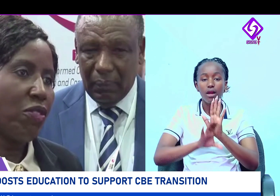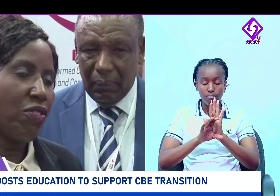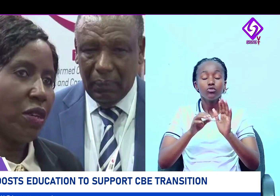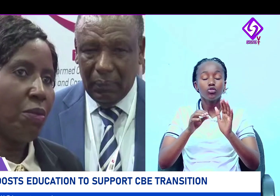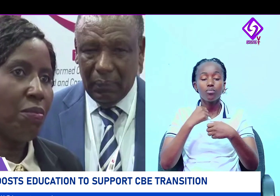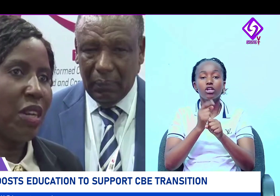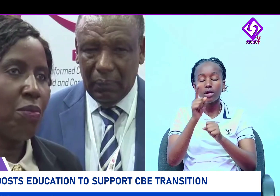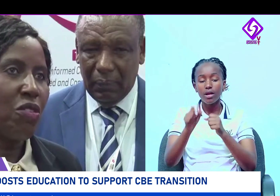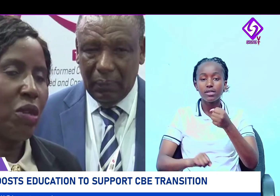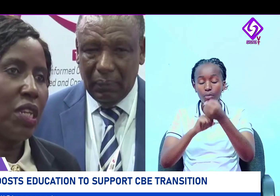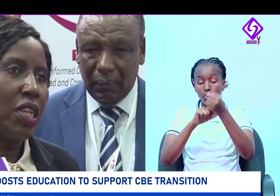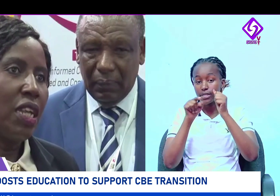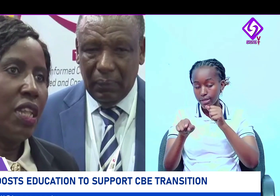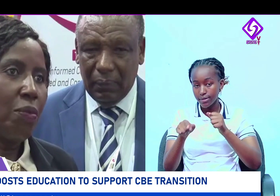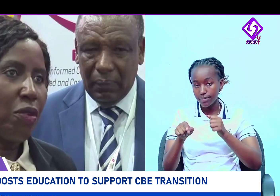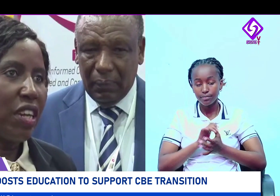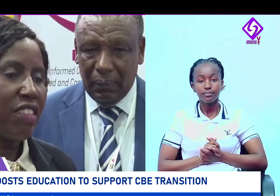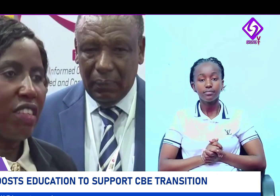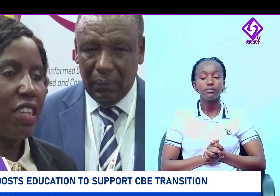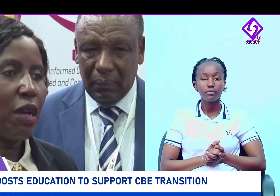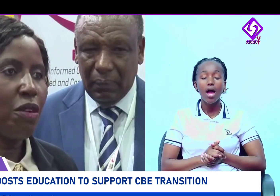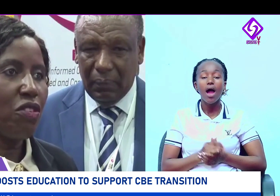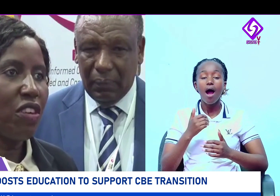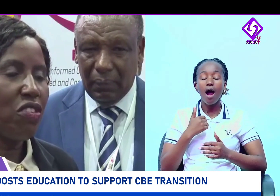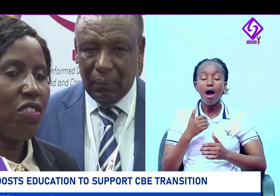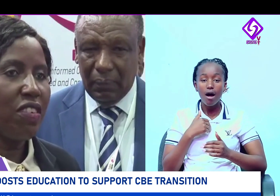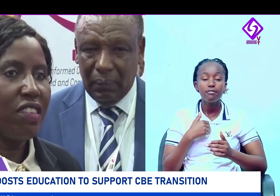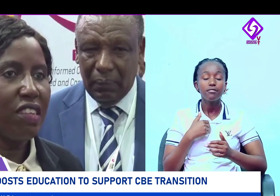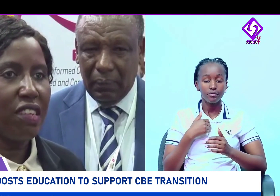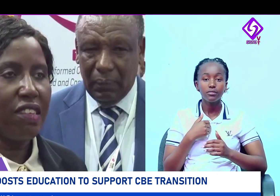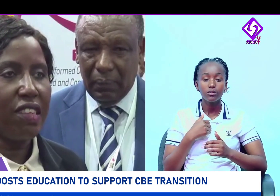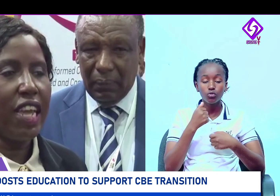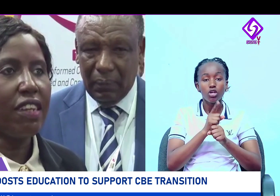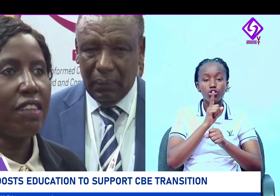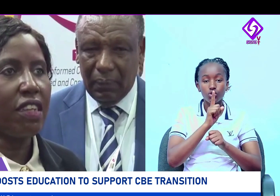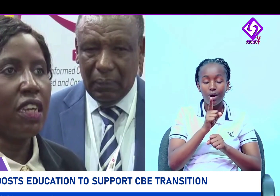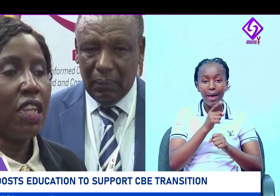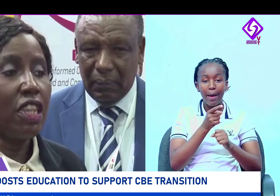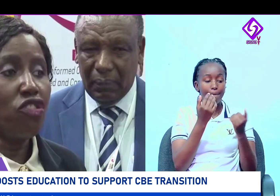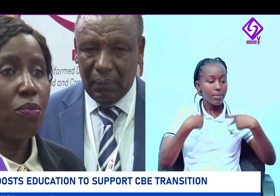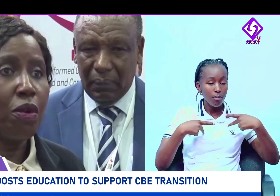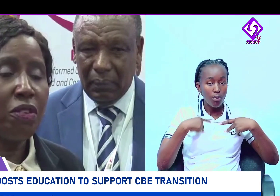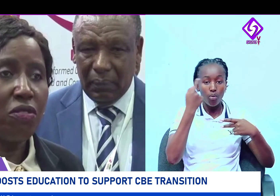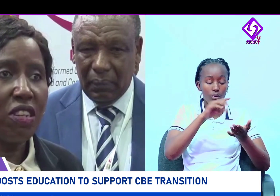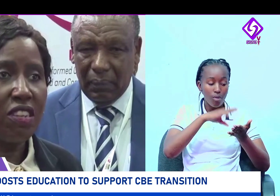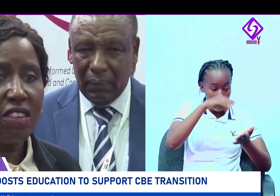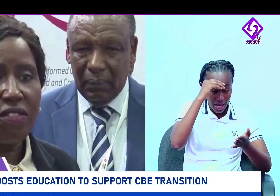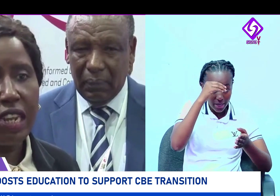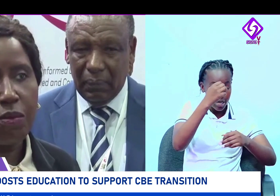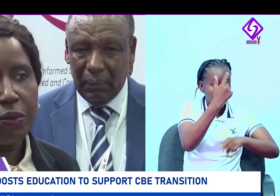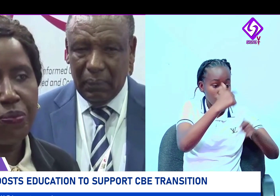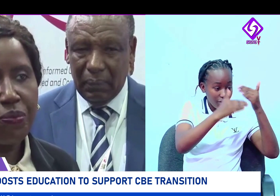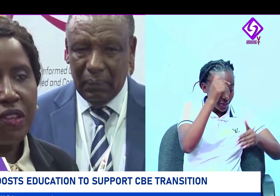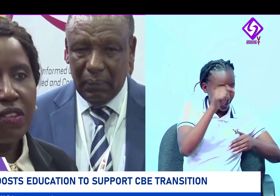of mismatch between the products that come out of our universities and the job opportunities available. So